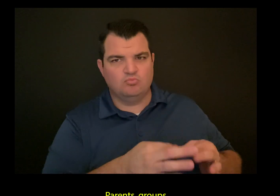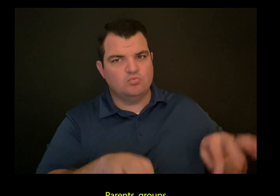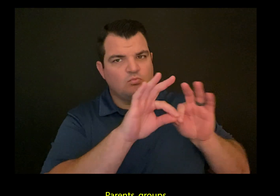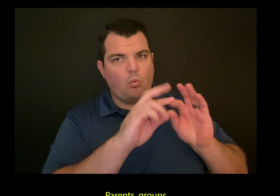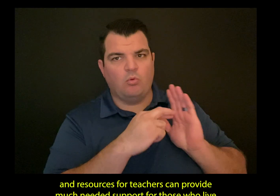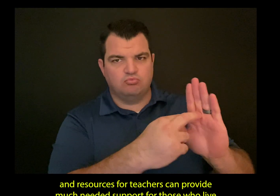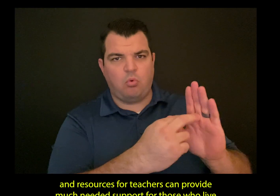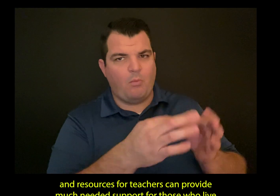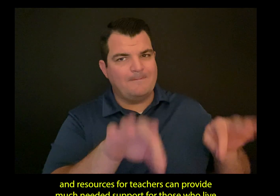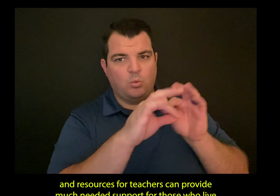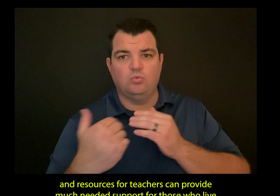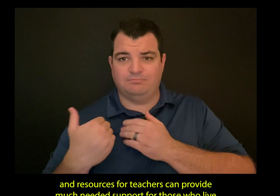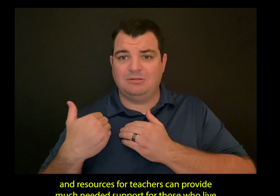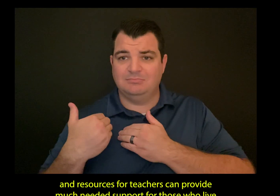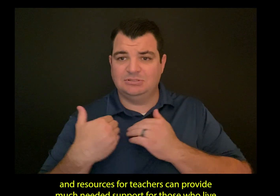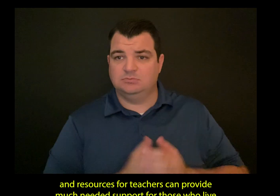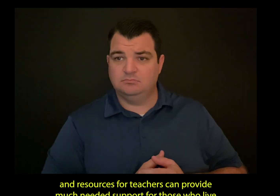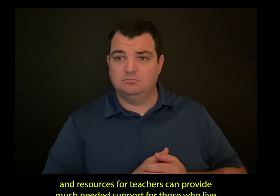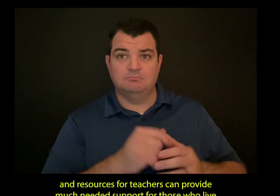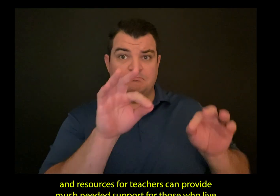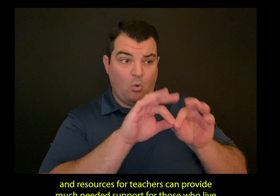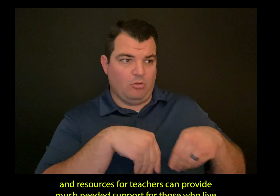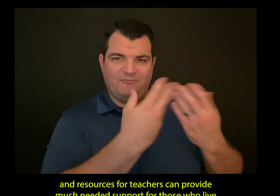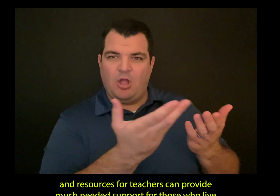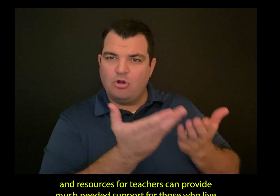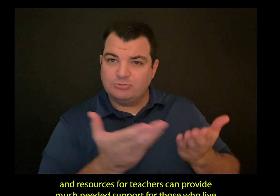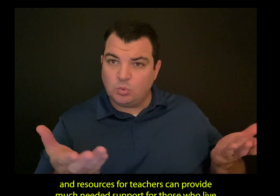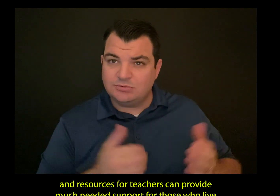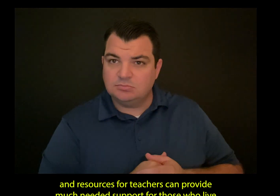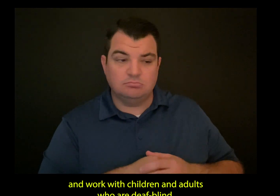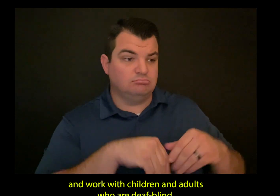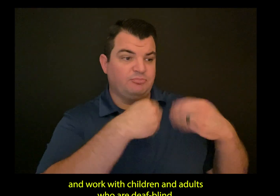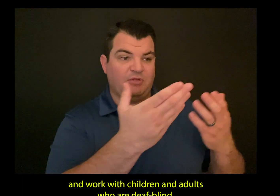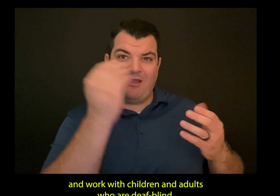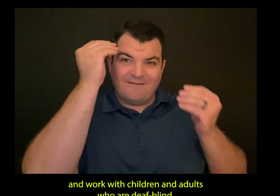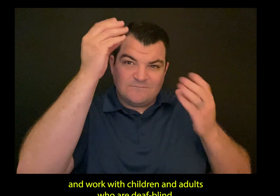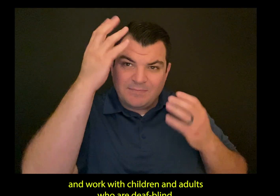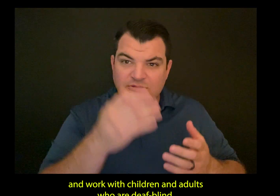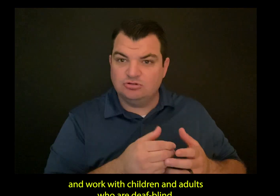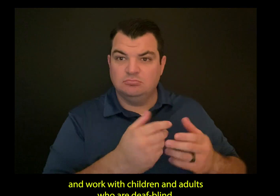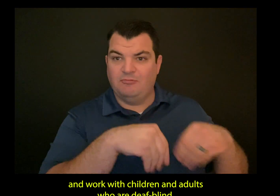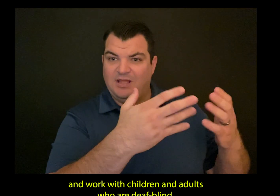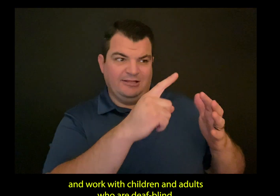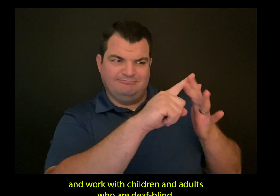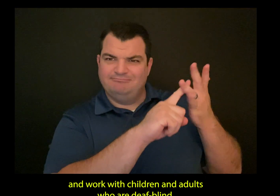Parents groups and resources for teachers can provide much needed support for those who live and work with children and adults who are deafblind.